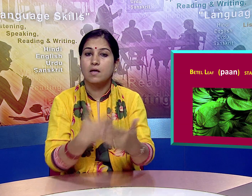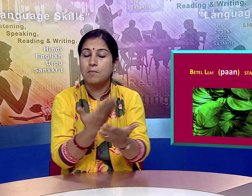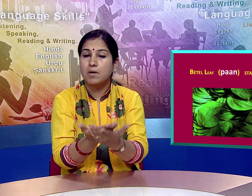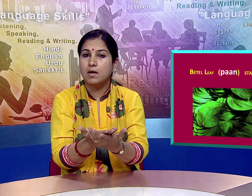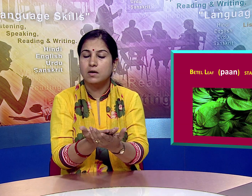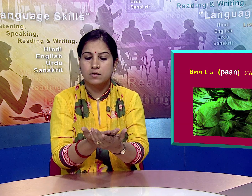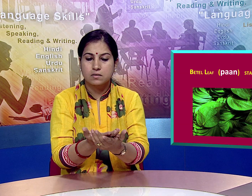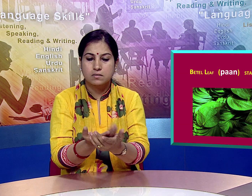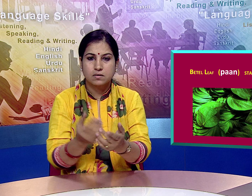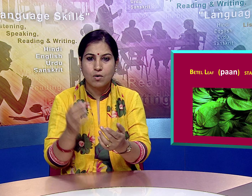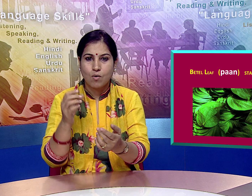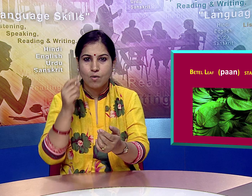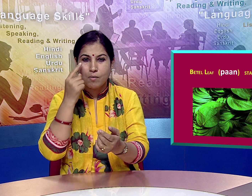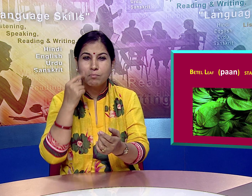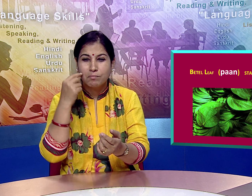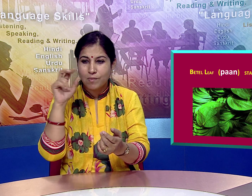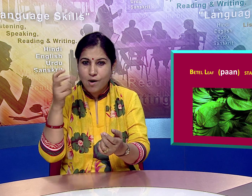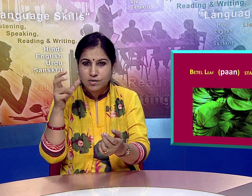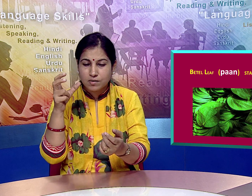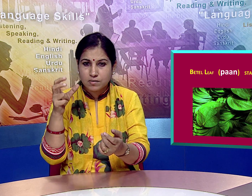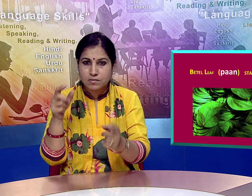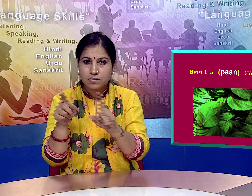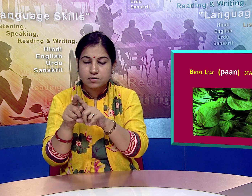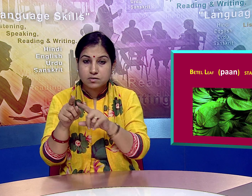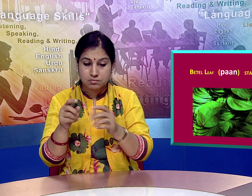apply a paste of onion and